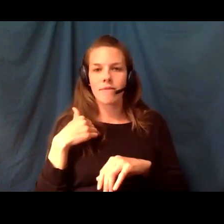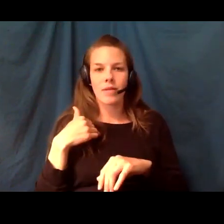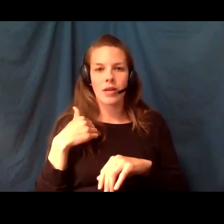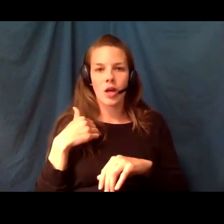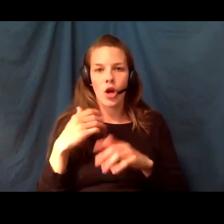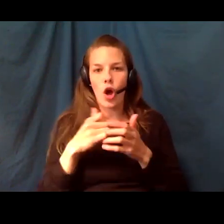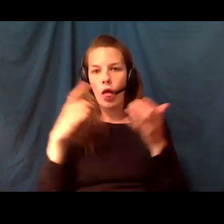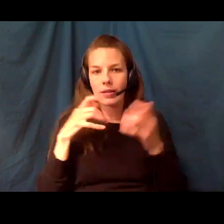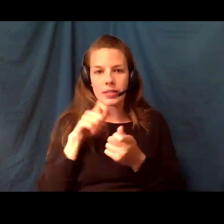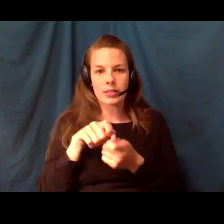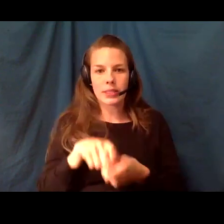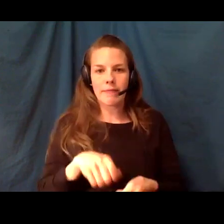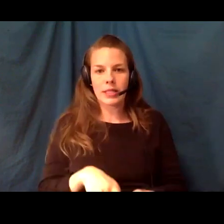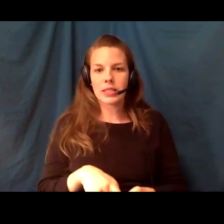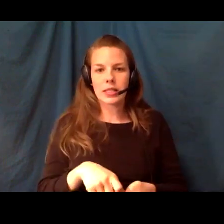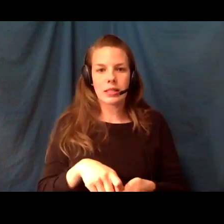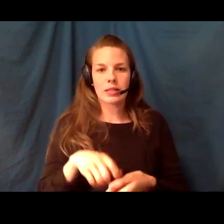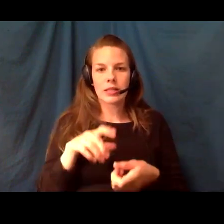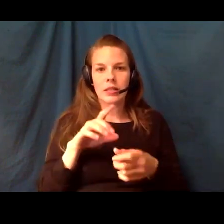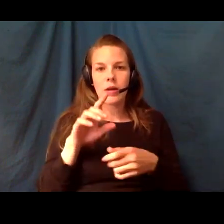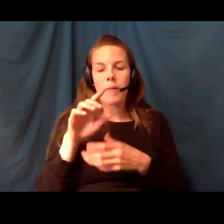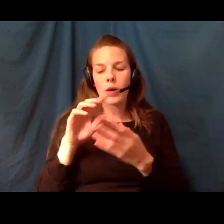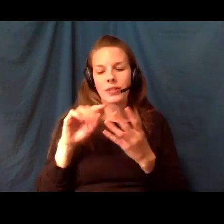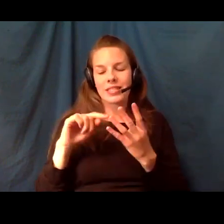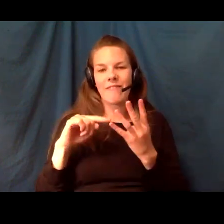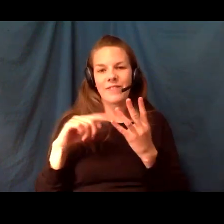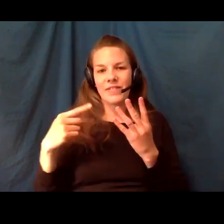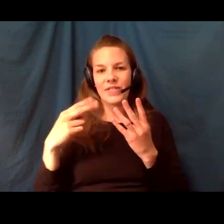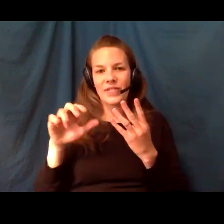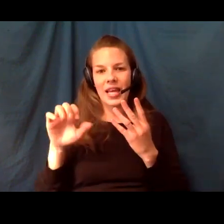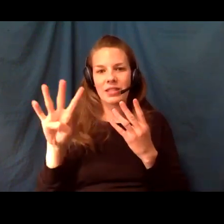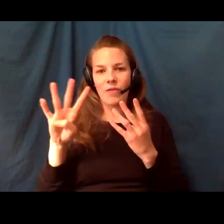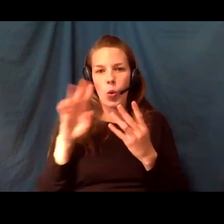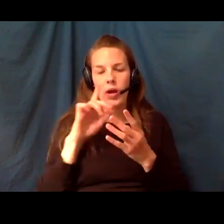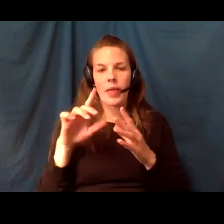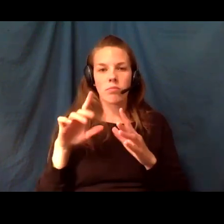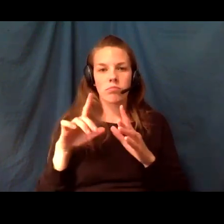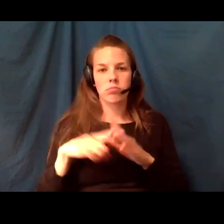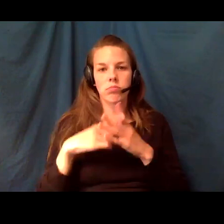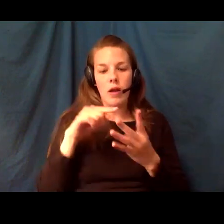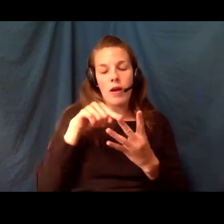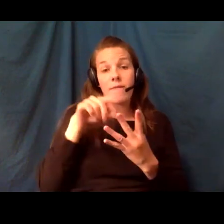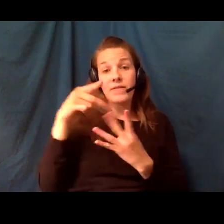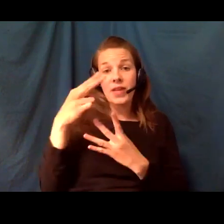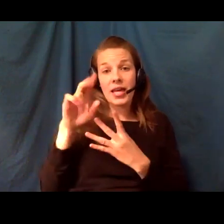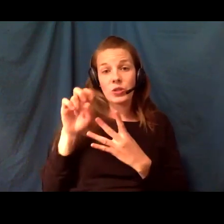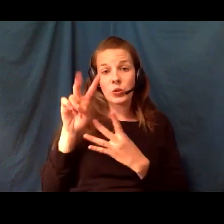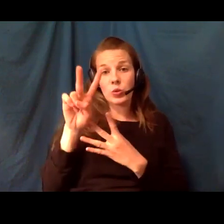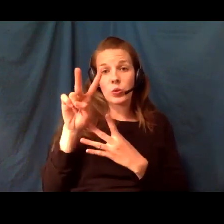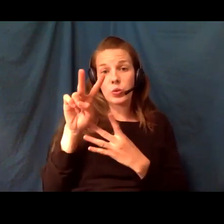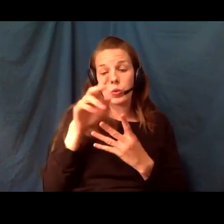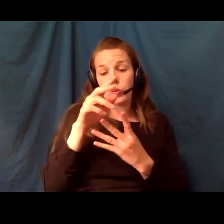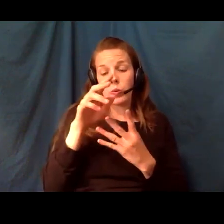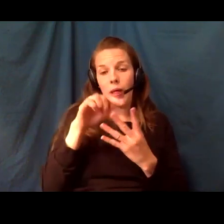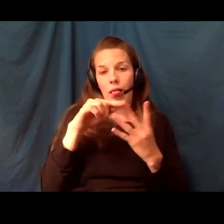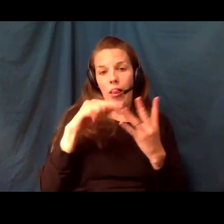specific details for the Restore Illinois Phase 4 that will affect us, our Phase 2 reopening plan will align with Phase 4